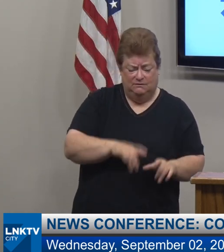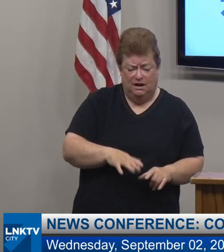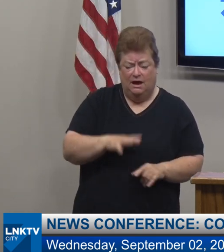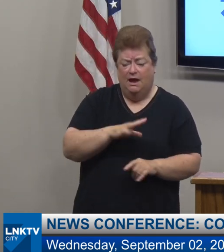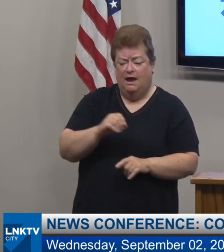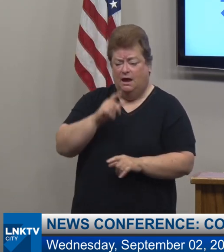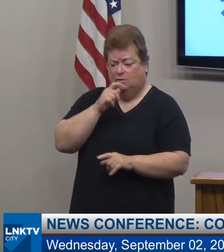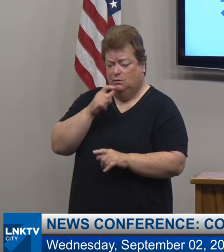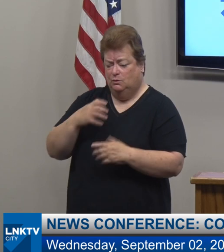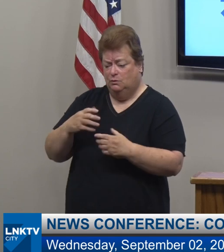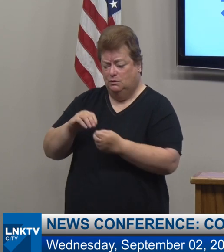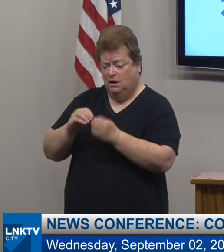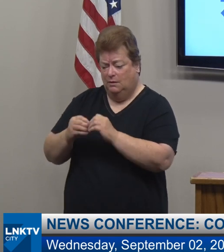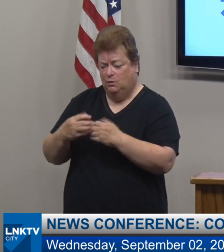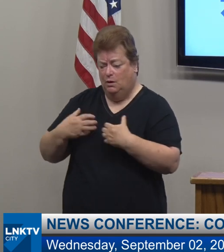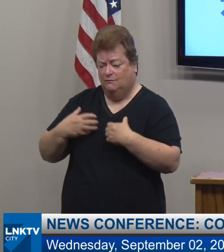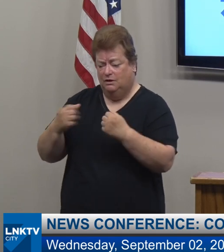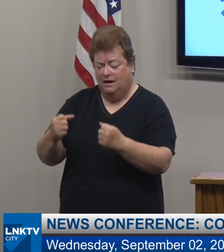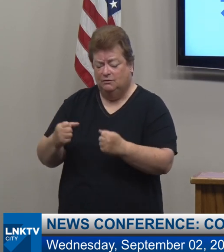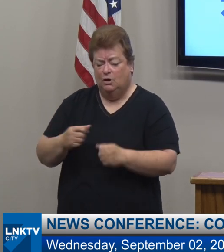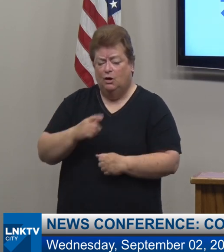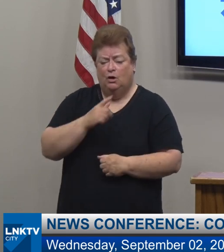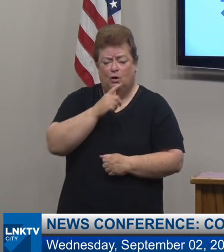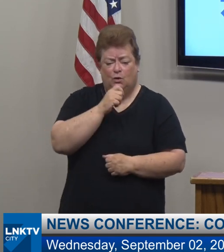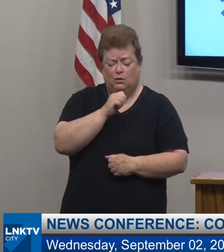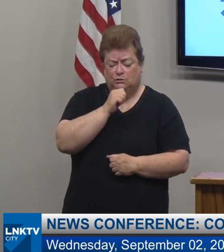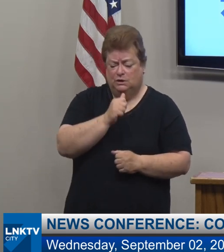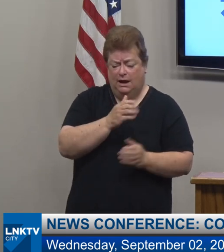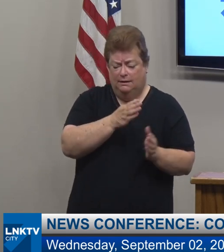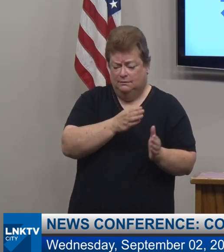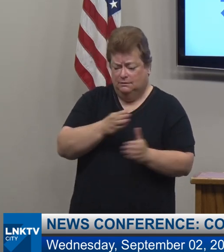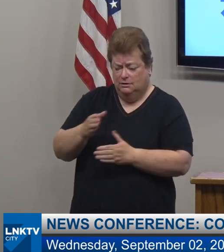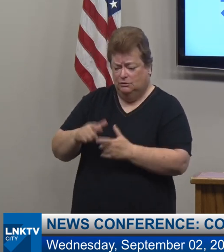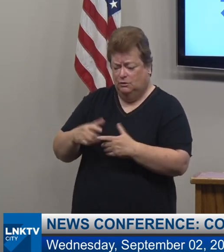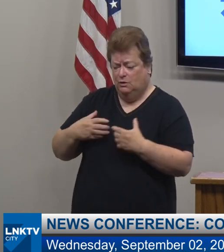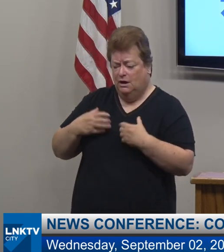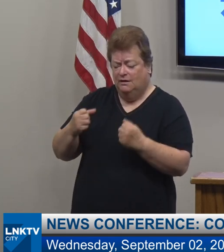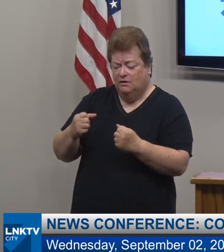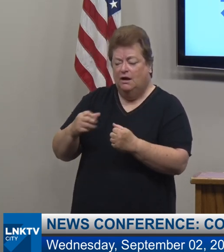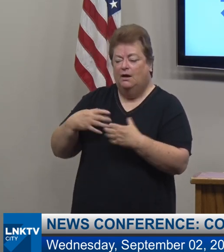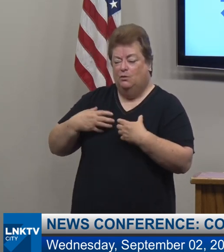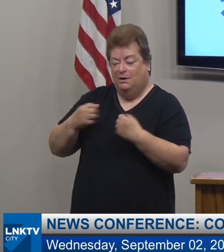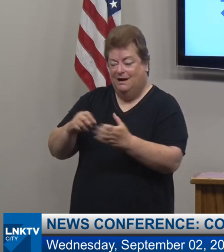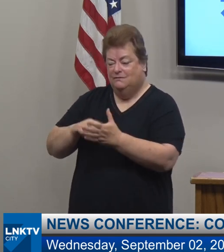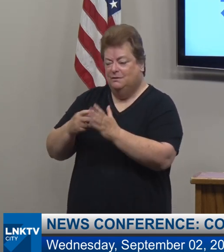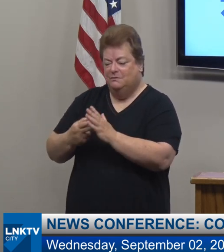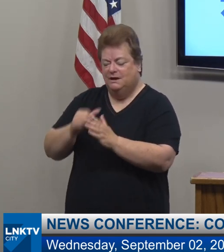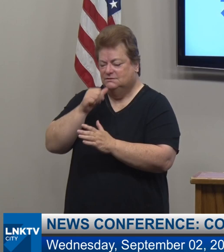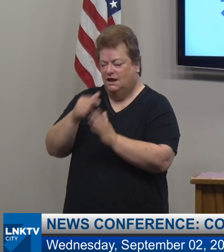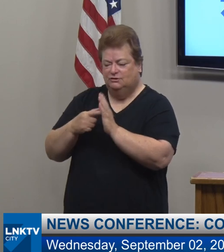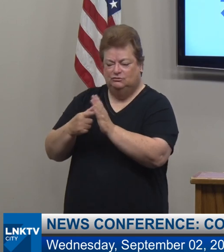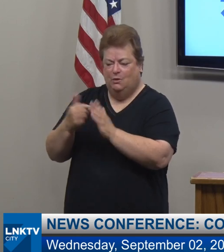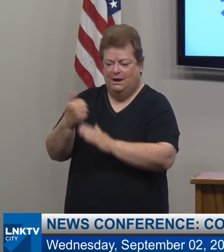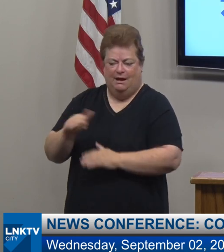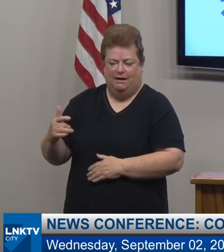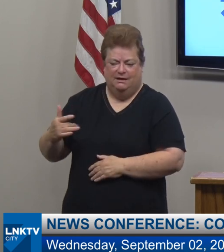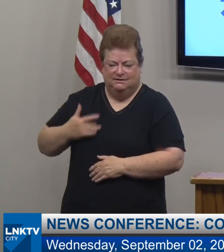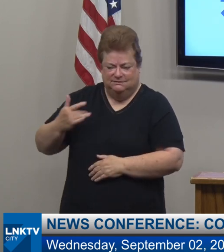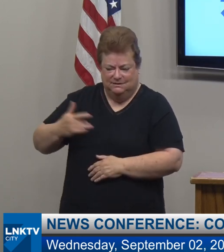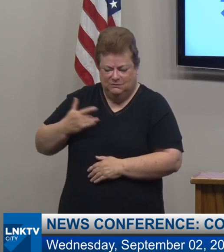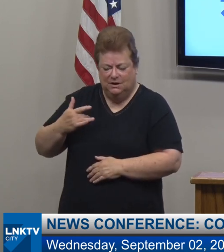don't move to recovered until they are no longer symptomatic and they're able to resume their normal